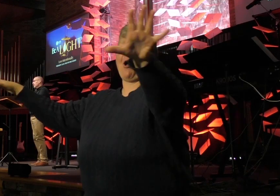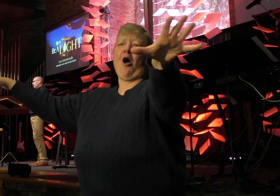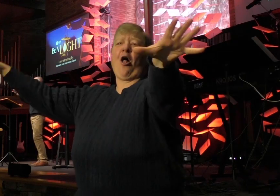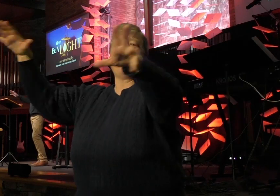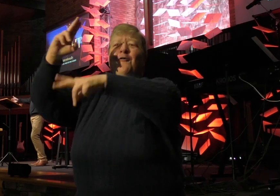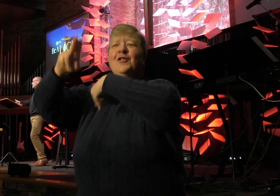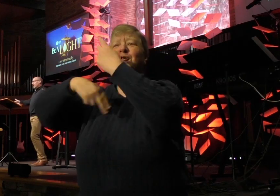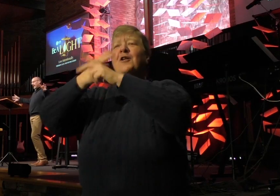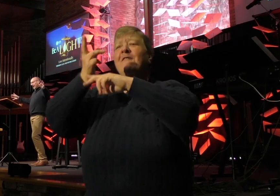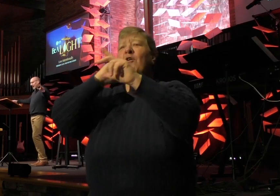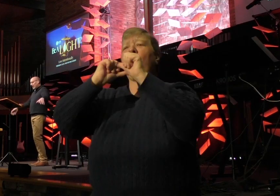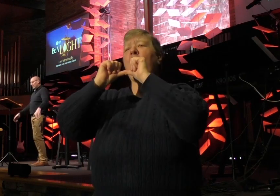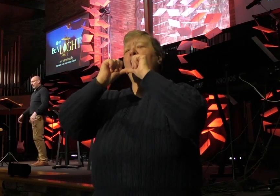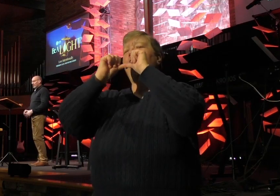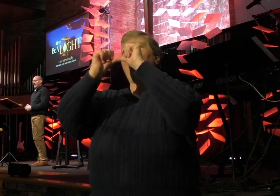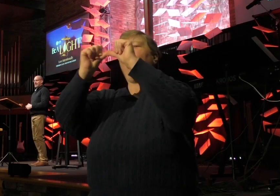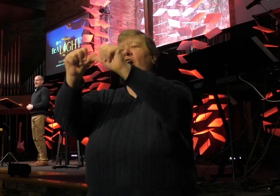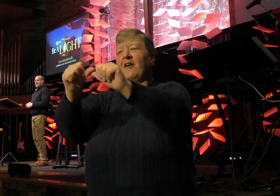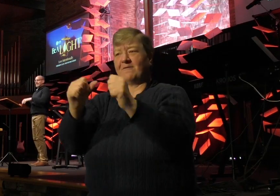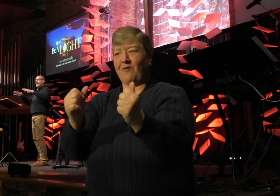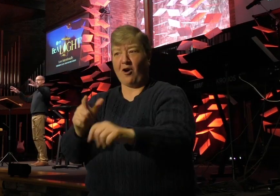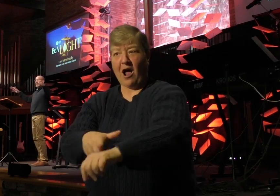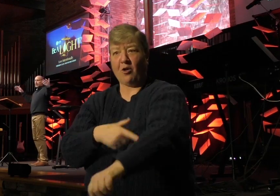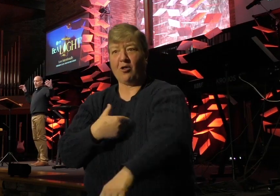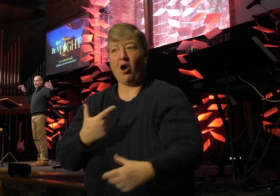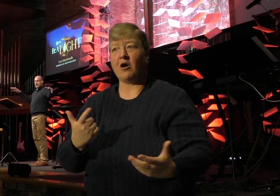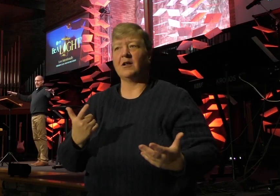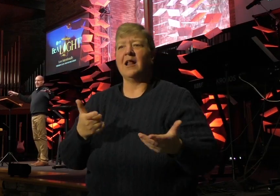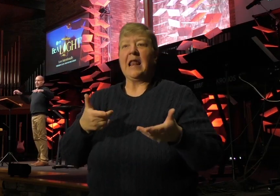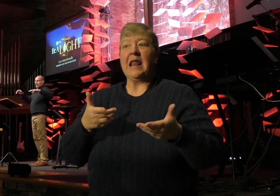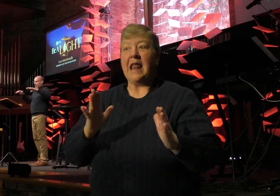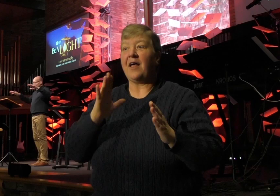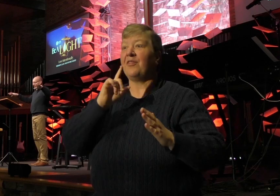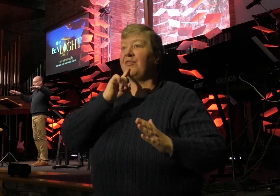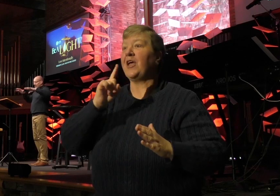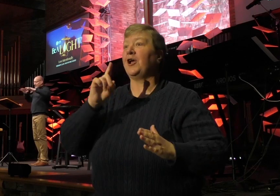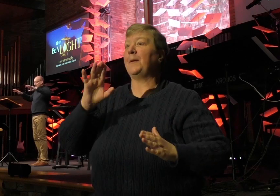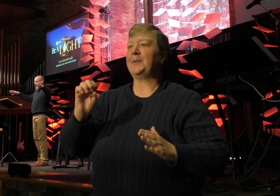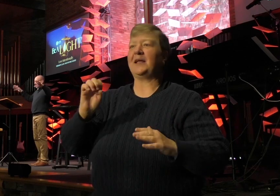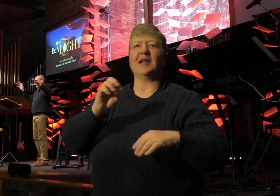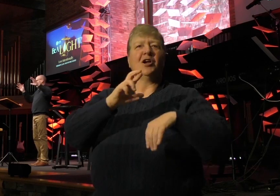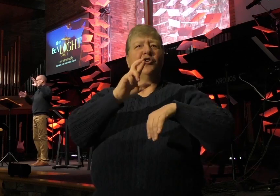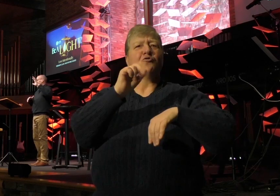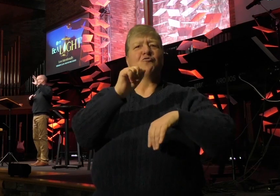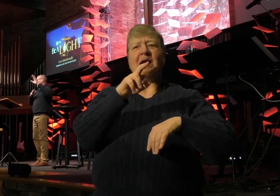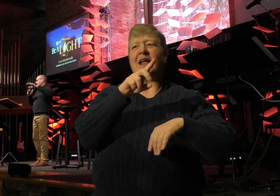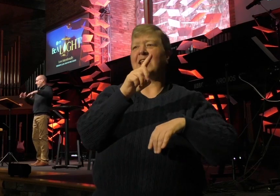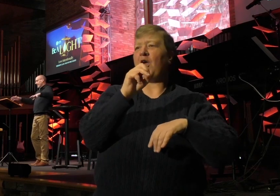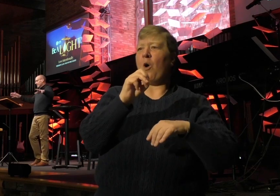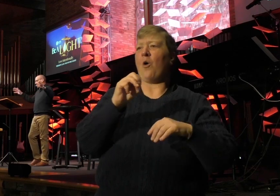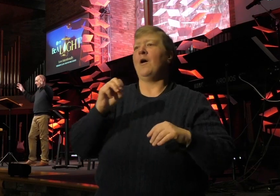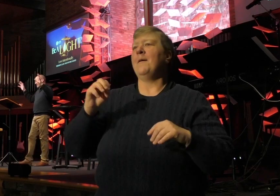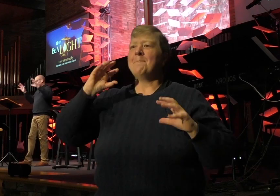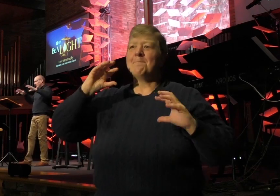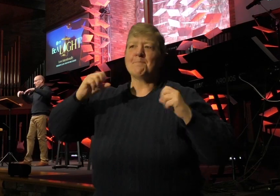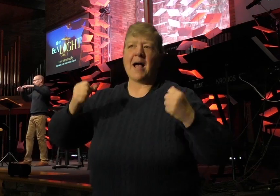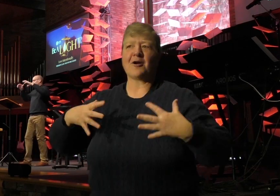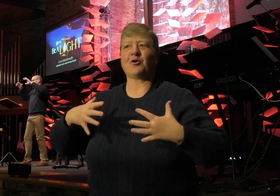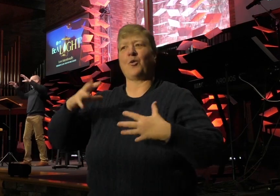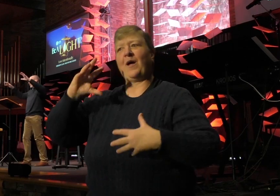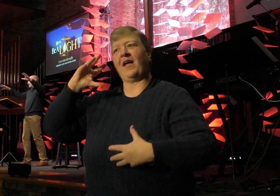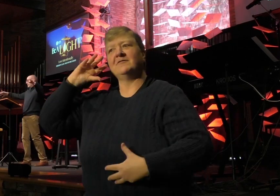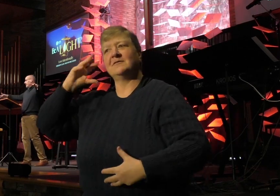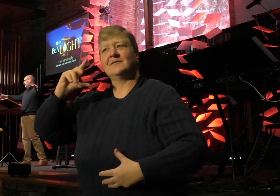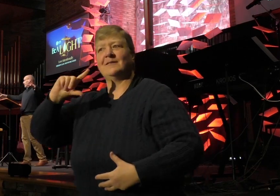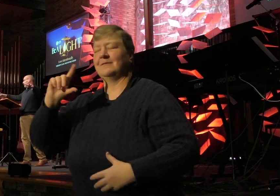existence for who knows how long. Let there be radio waves and microwaves and gamma rays and x-rays and infrared